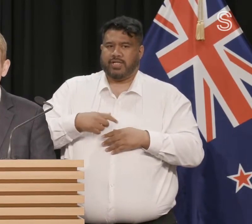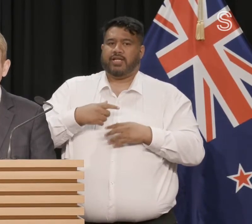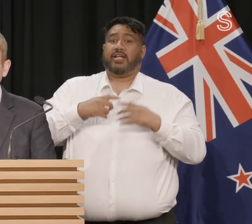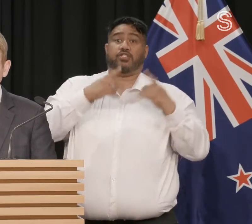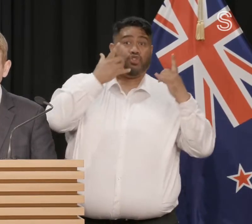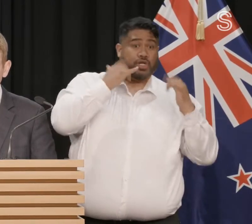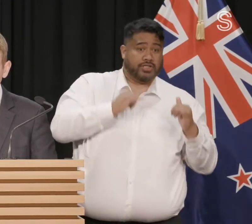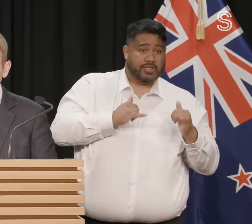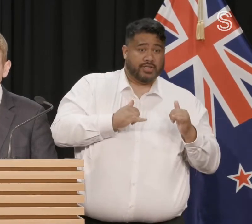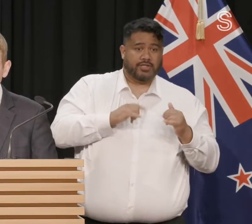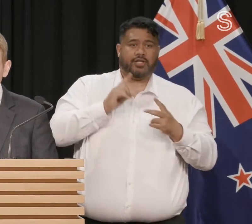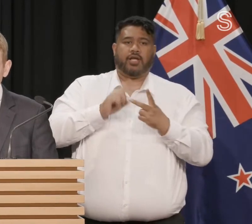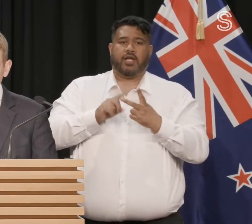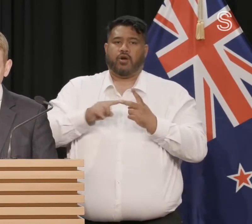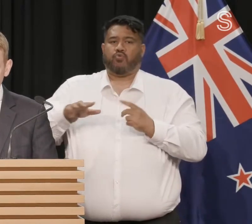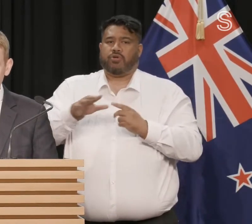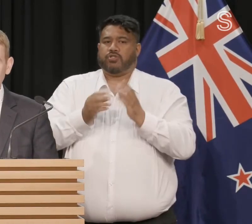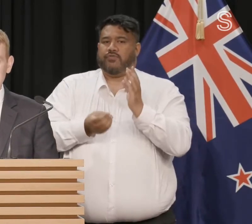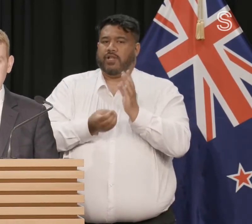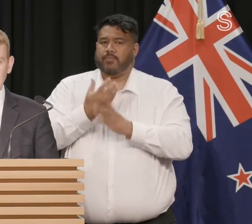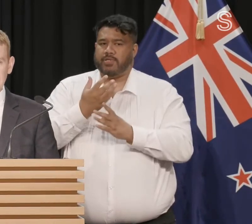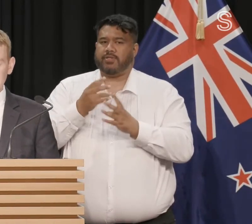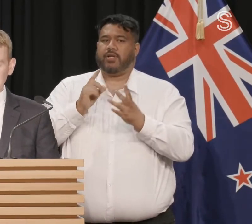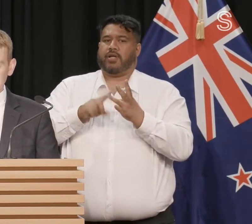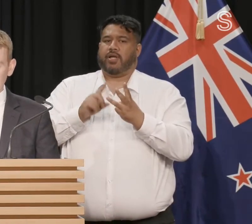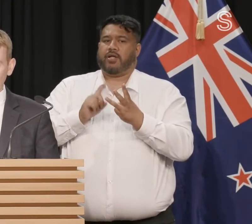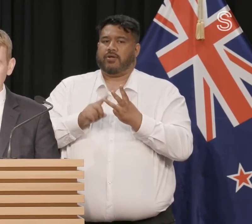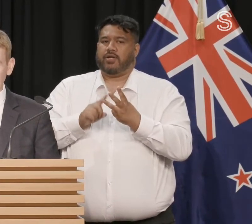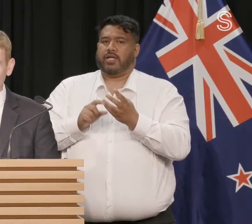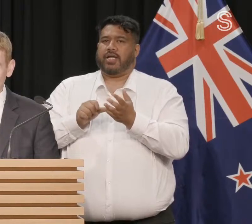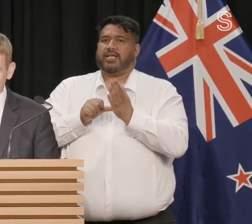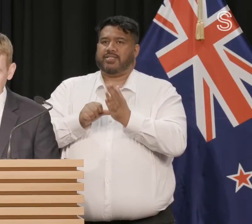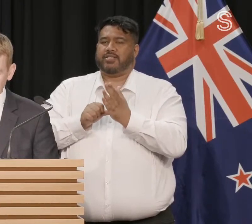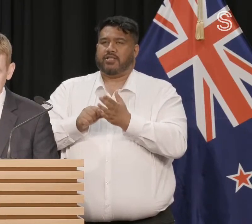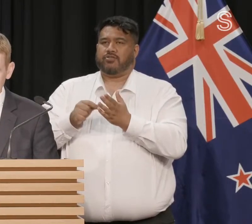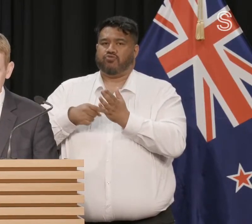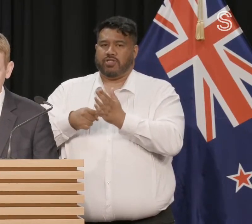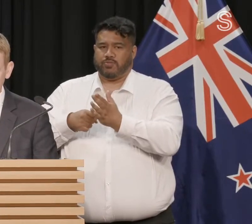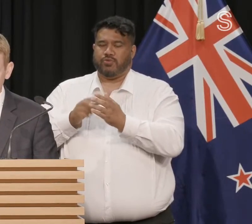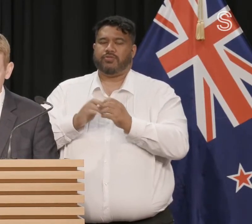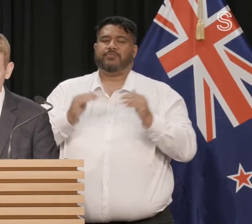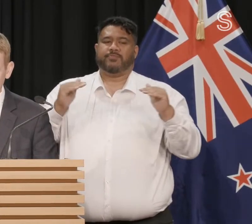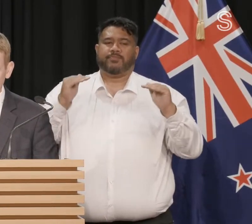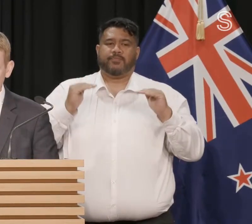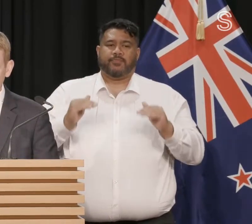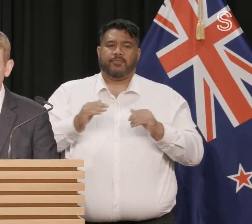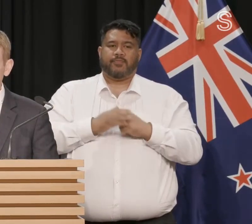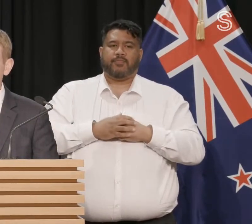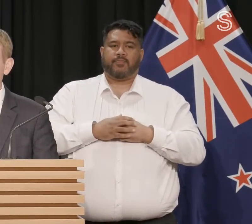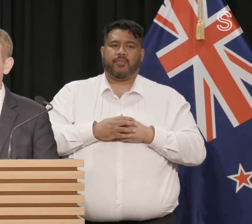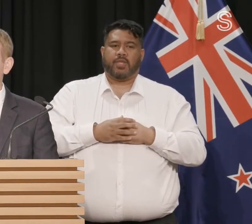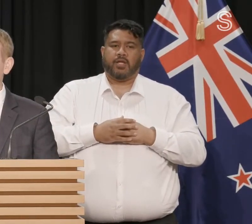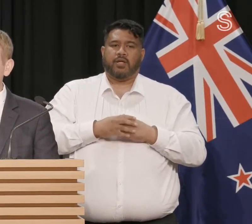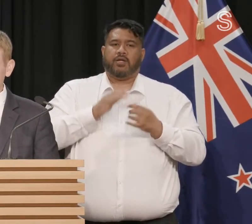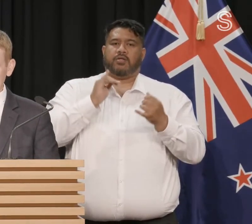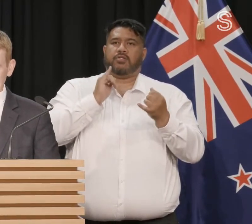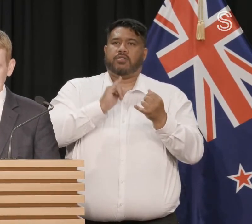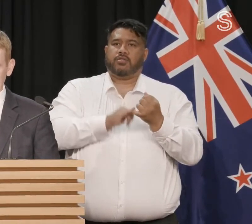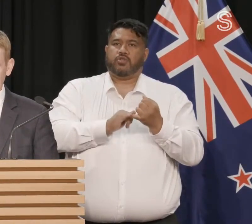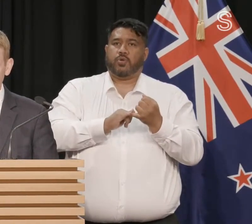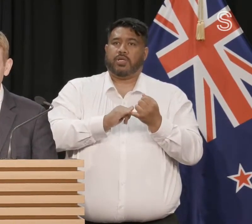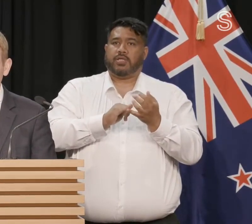regions. Stuart Nash remains Minister of Economic Development and Forestry and also picks up